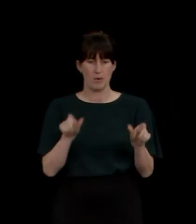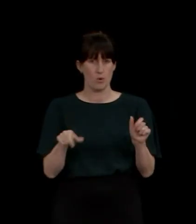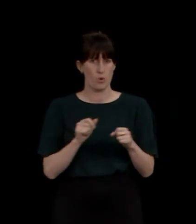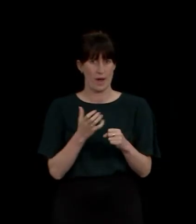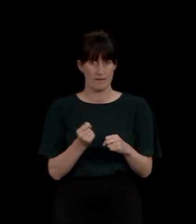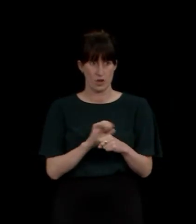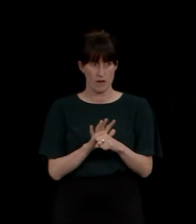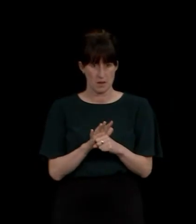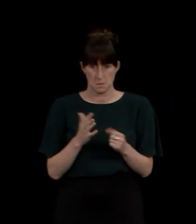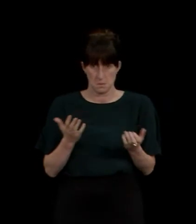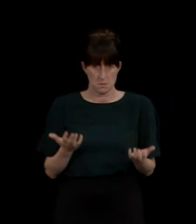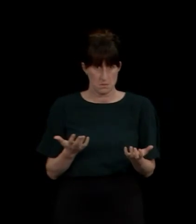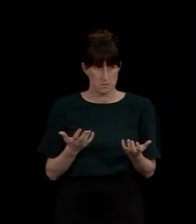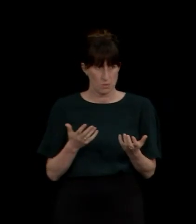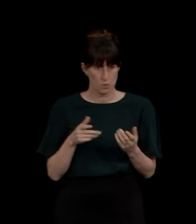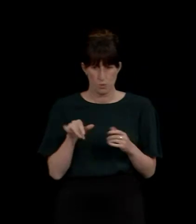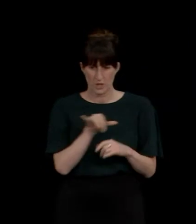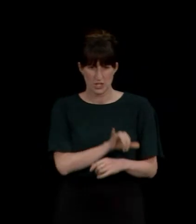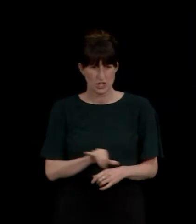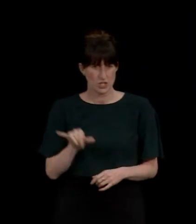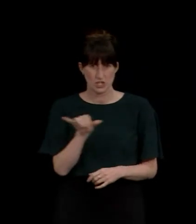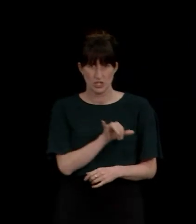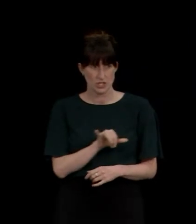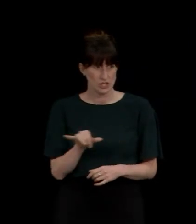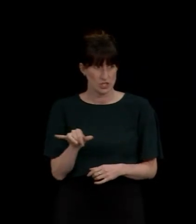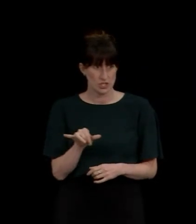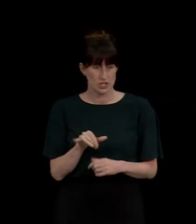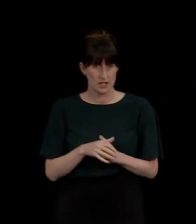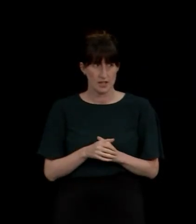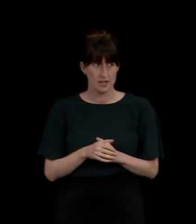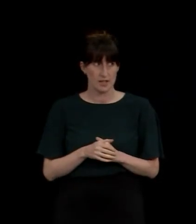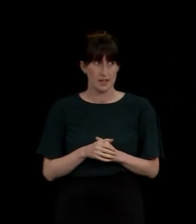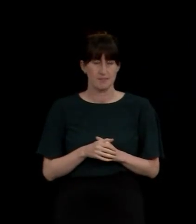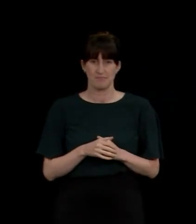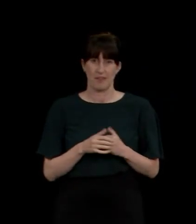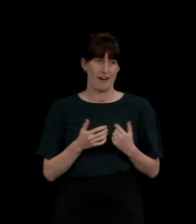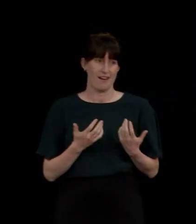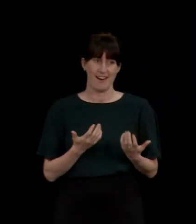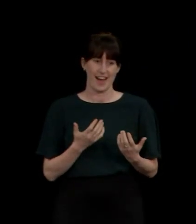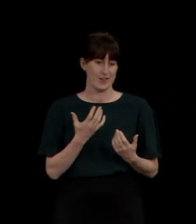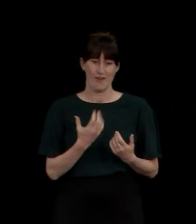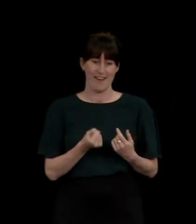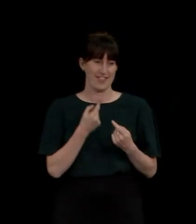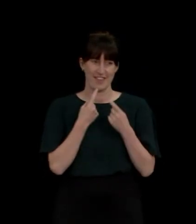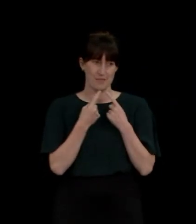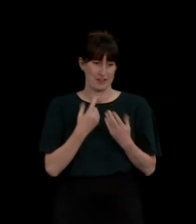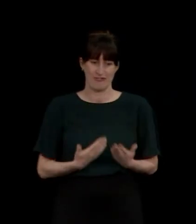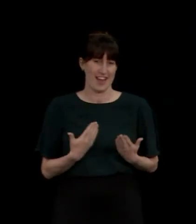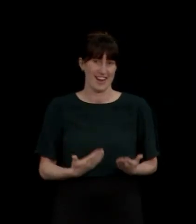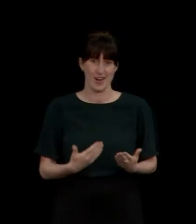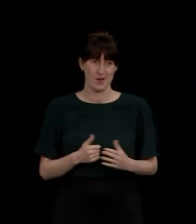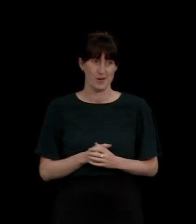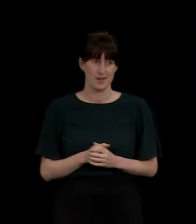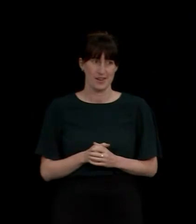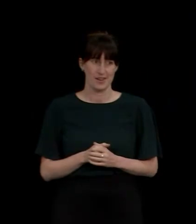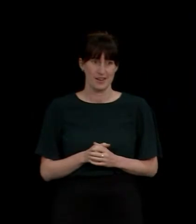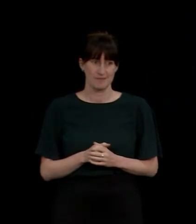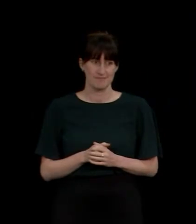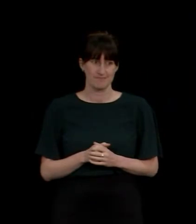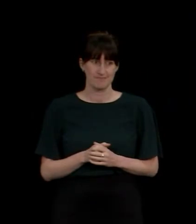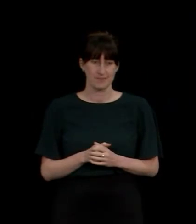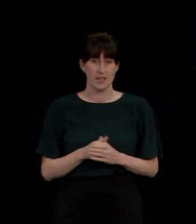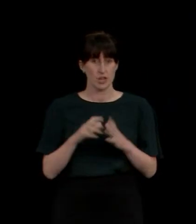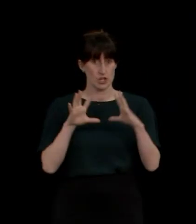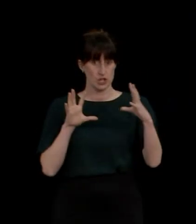those suburbs or subclusters that you've identified? I'd have to come back to you on that, but at the moment,